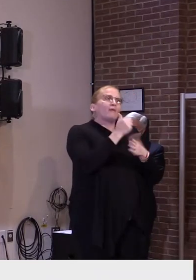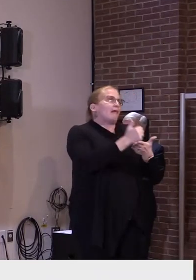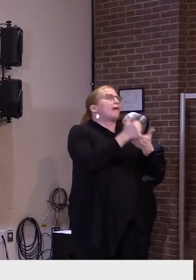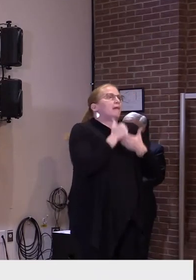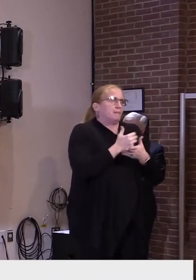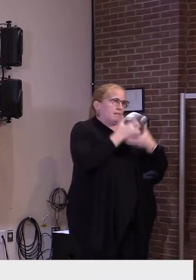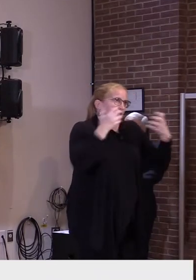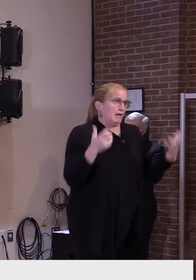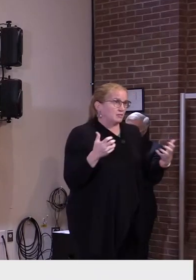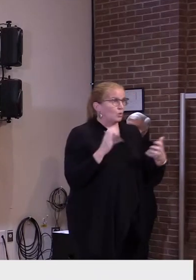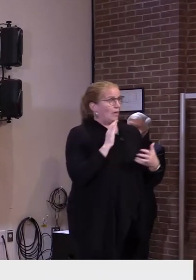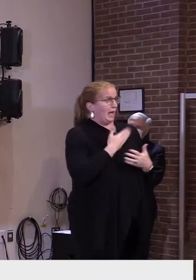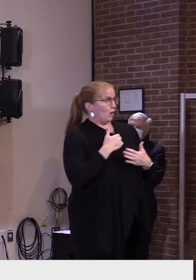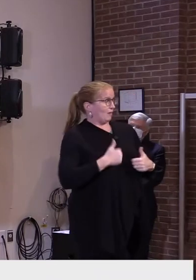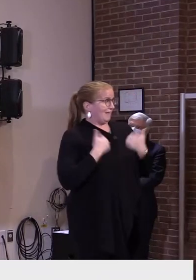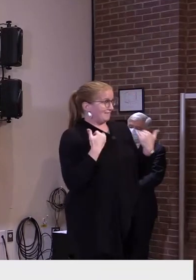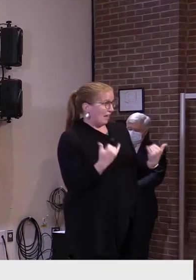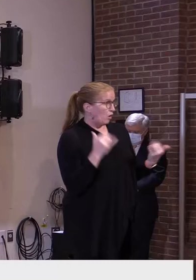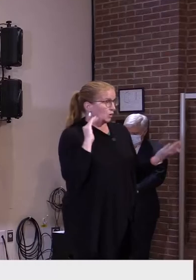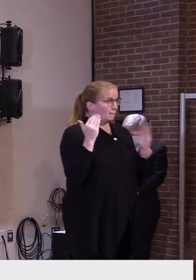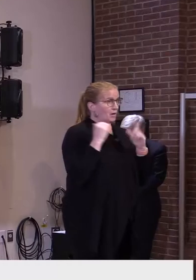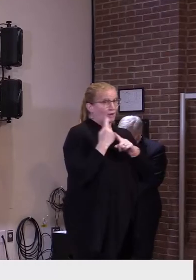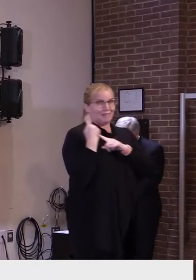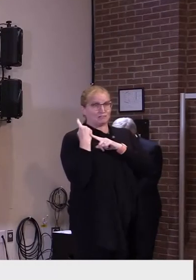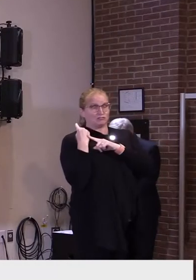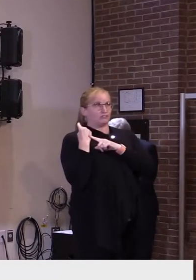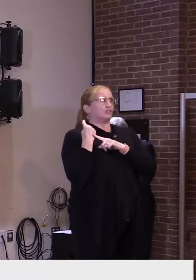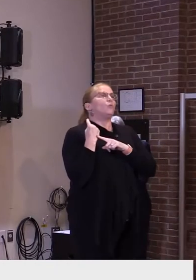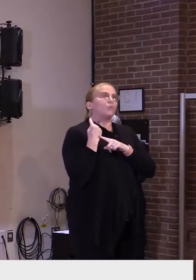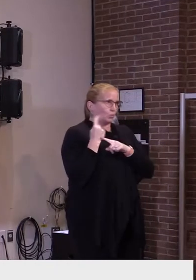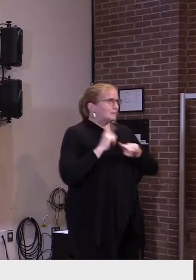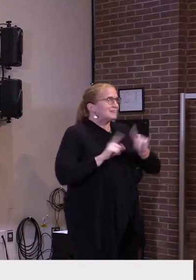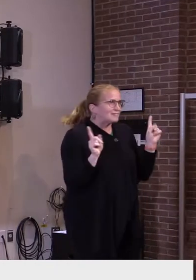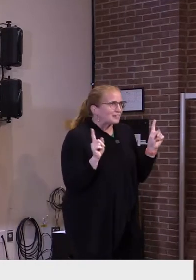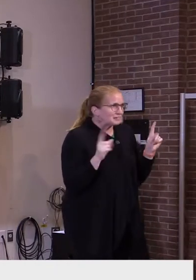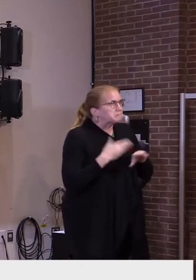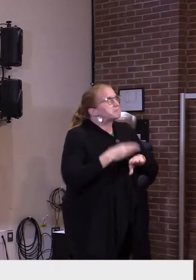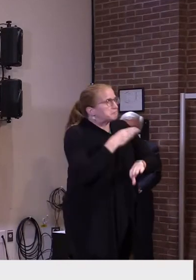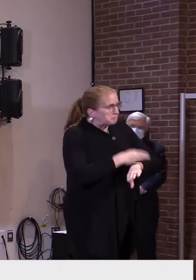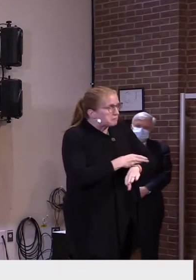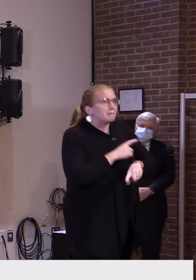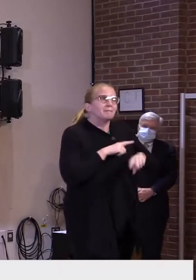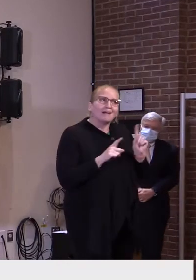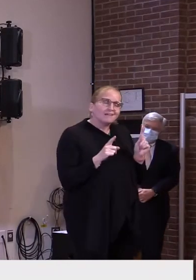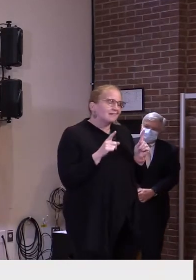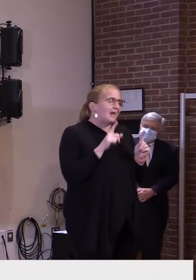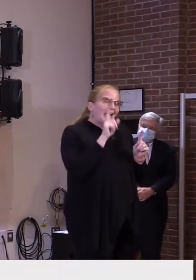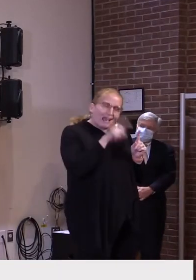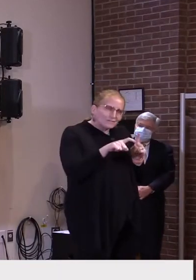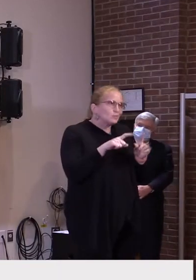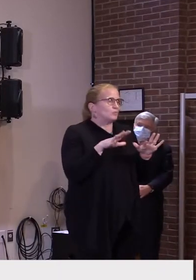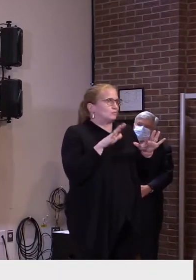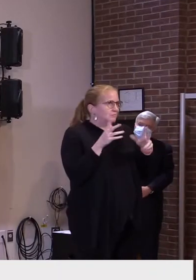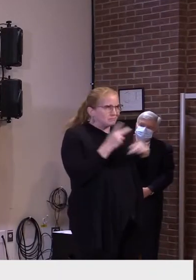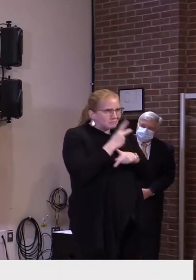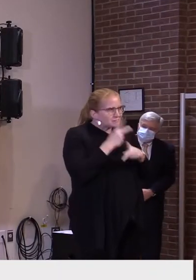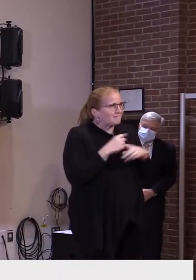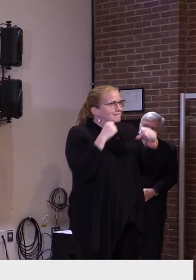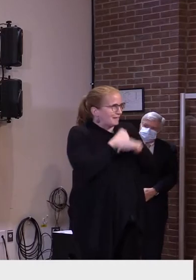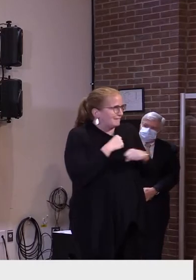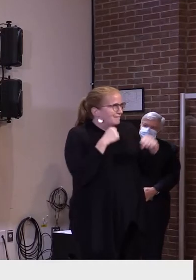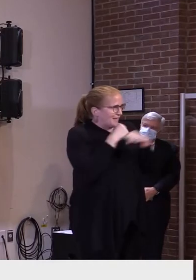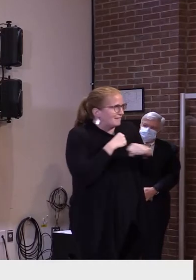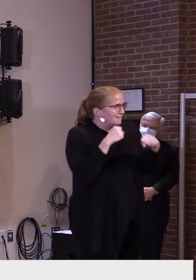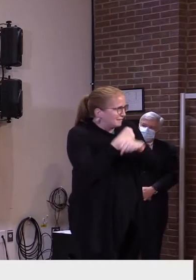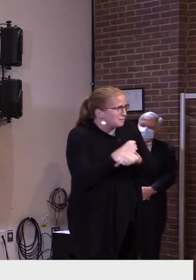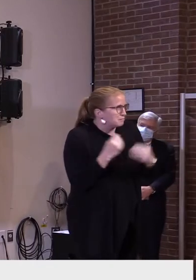last year, but this virus continues to evolve and fight back every step of the way. We're getting closer to a